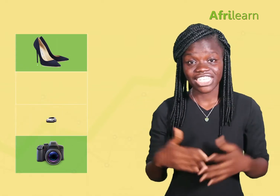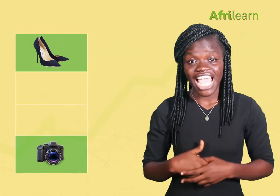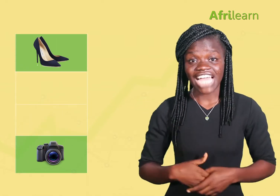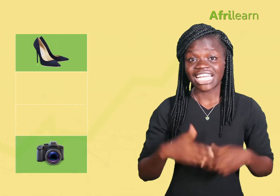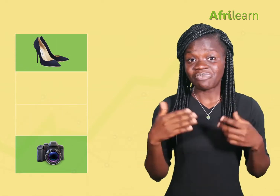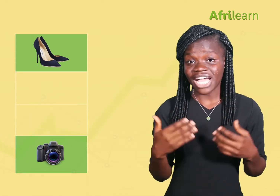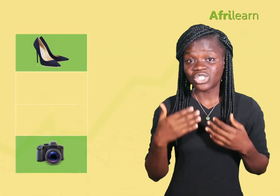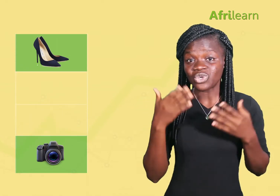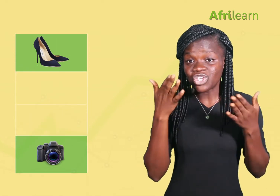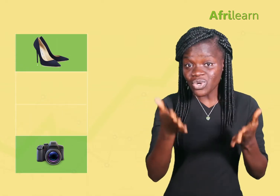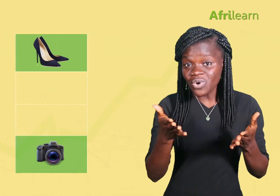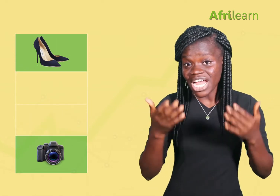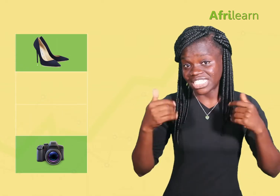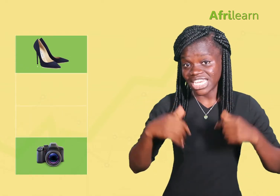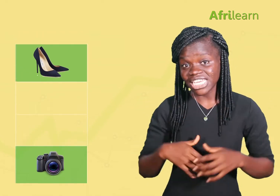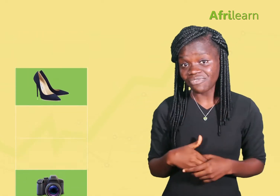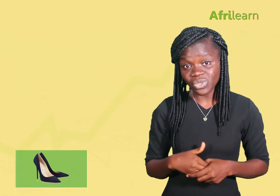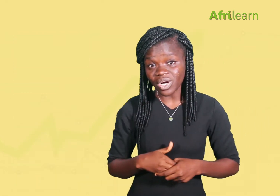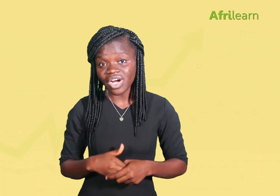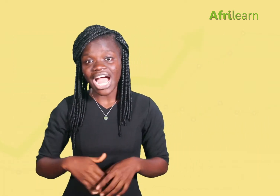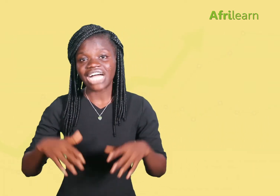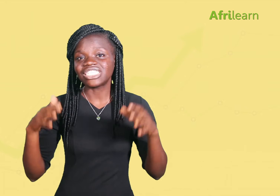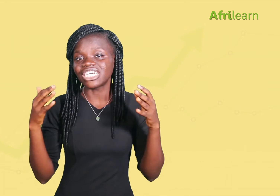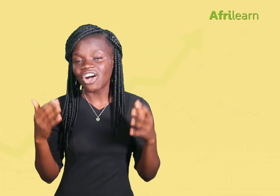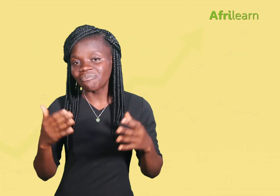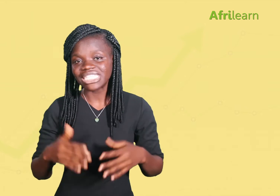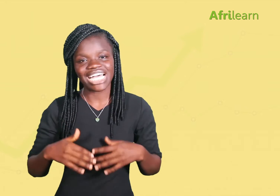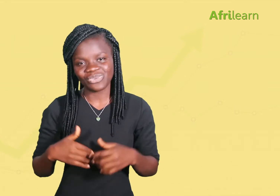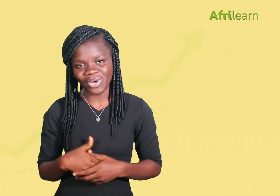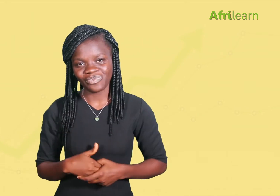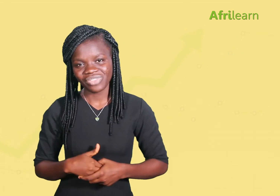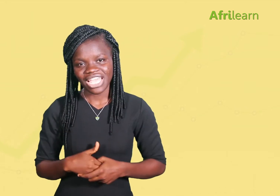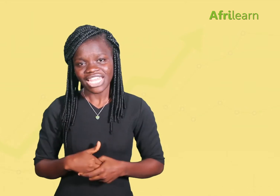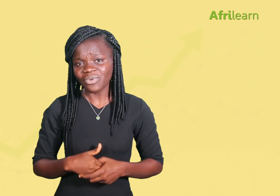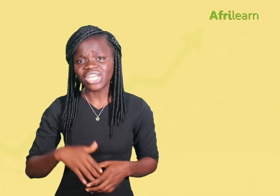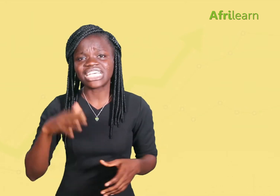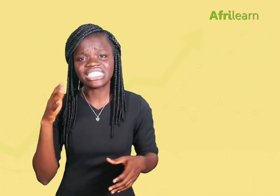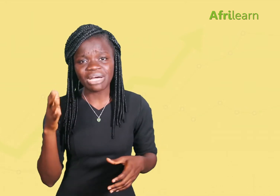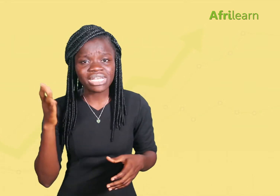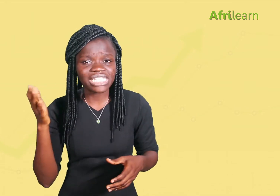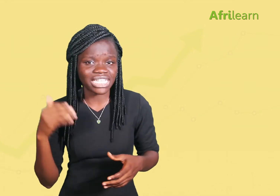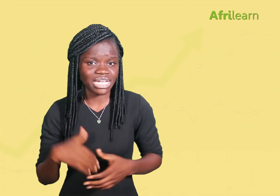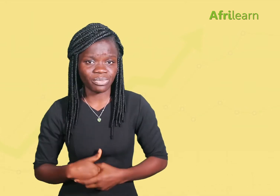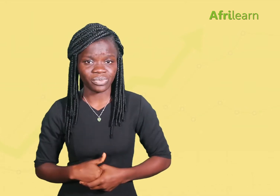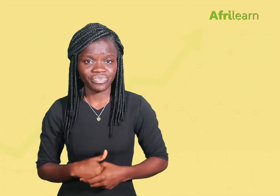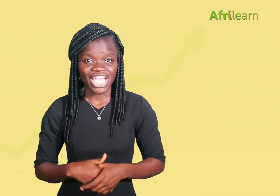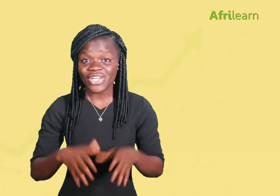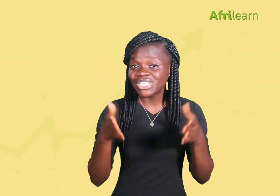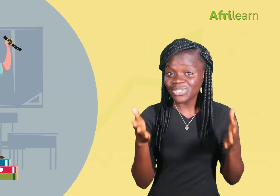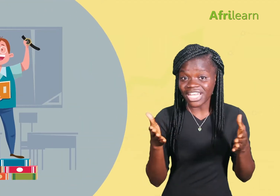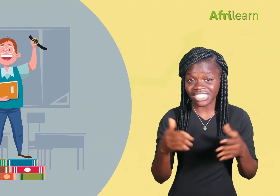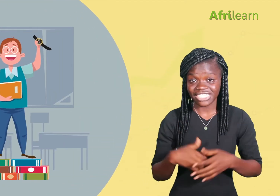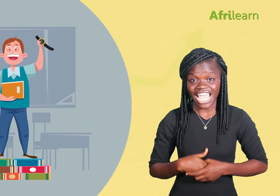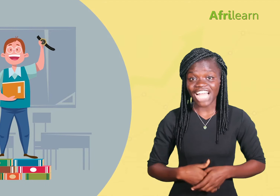good, and it applies to you as an individual and to the government as well. Now let us examine this example.